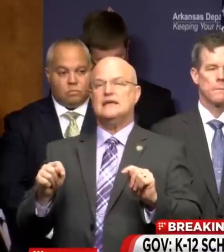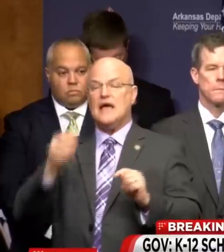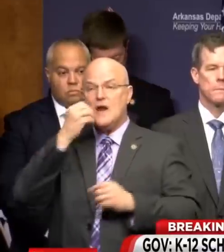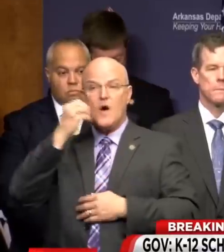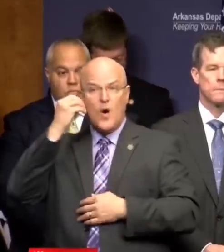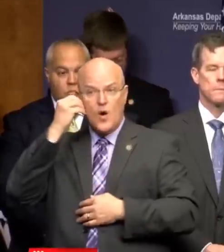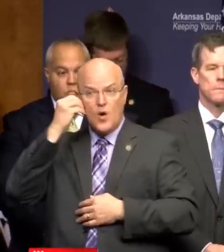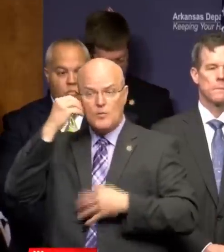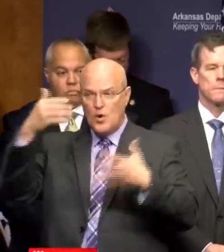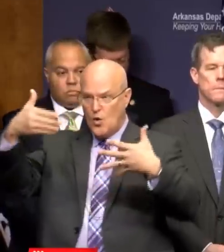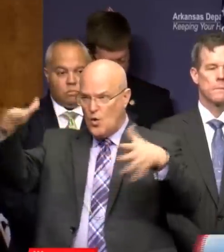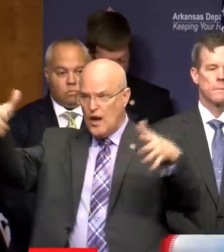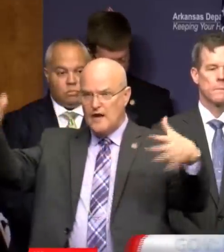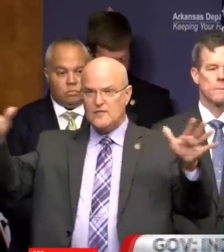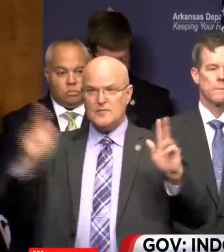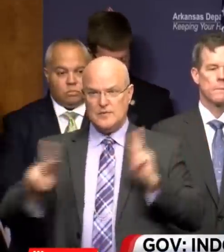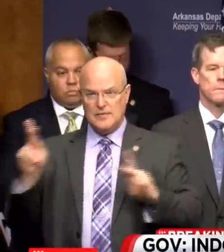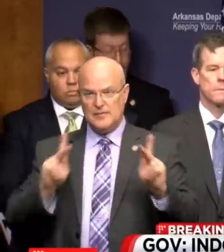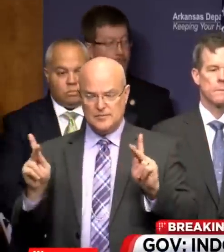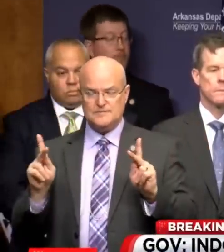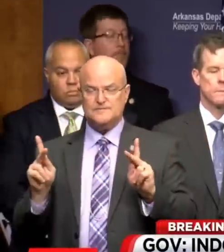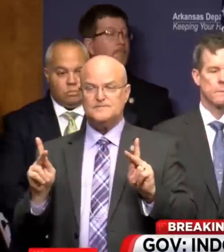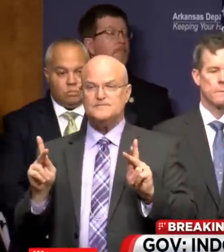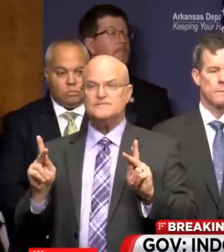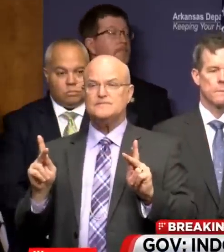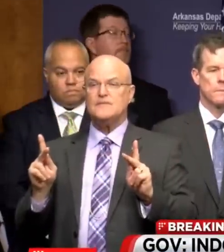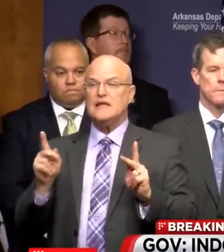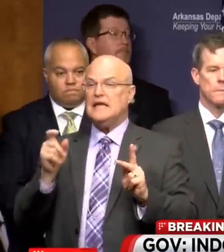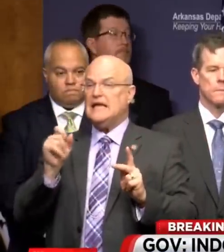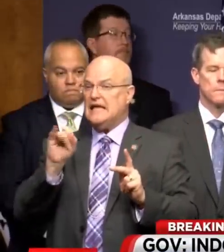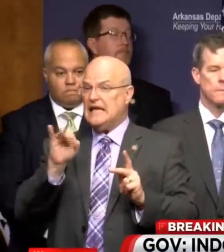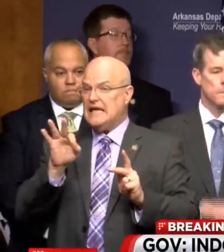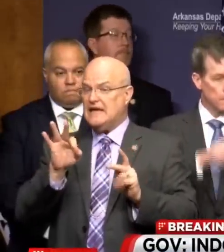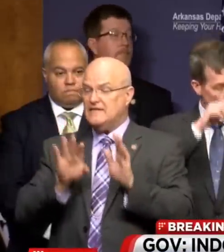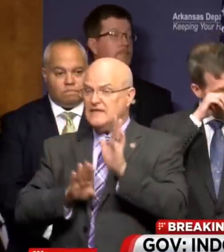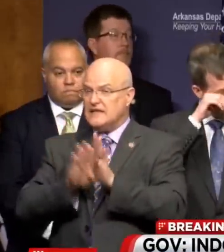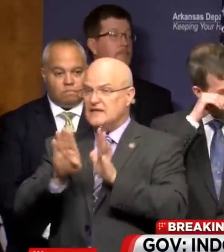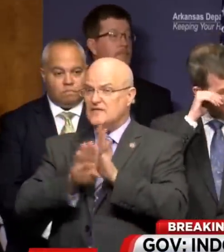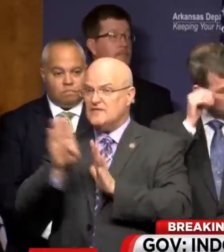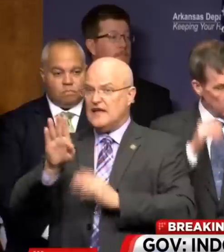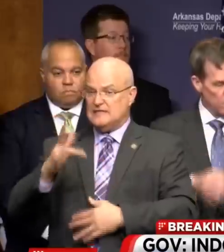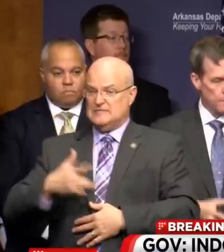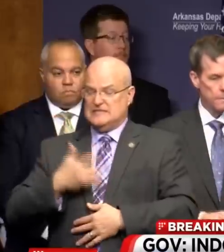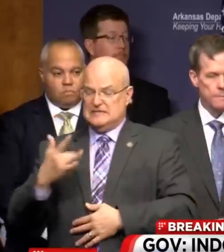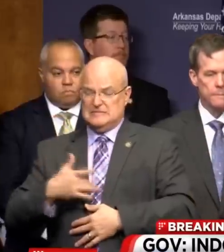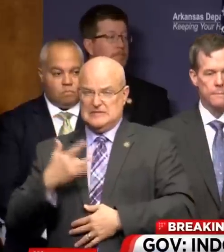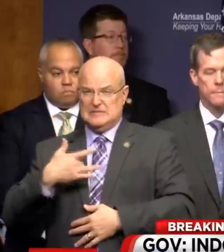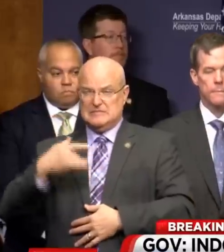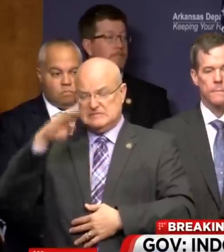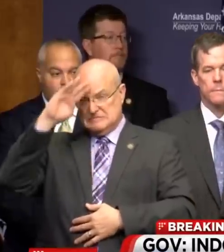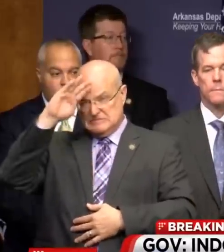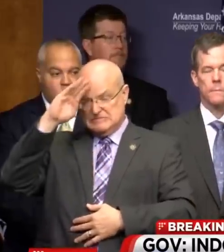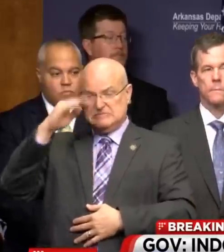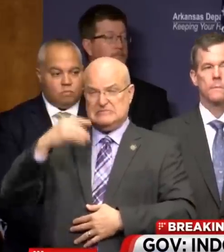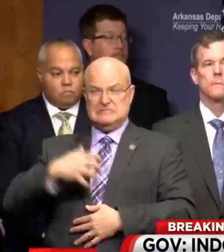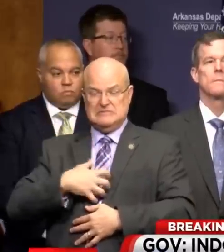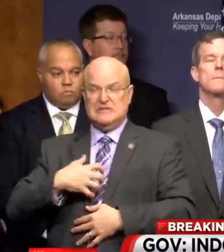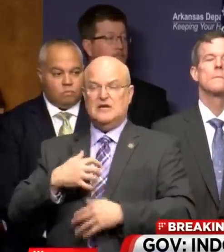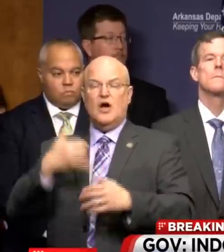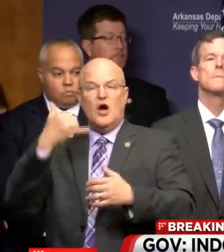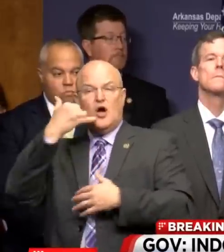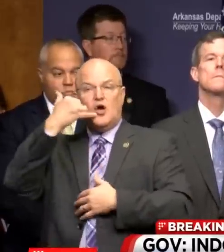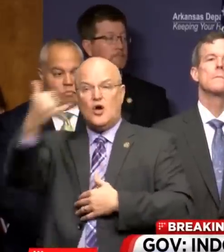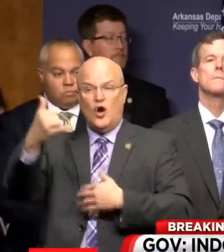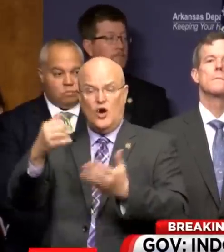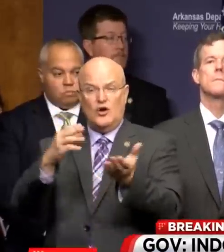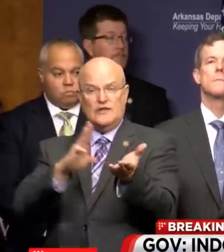at home, away from others as much as possible. If they develop symptoms, then they should either call ahead to their